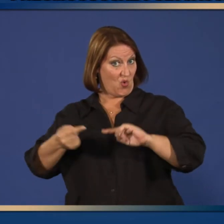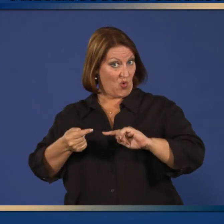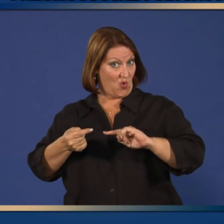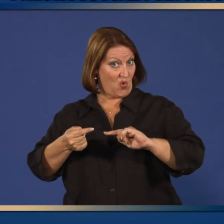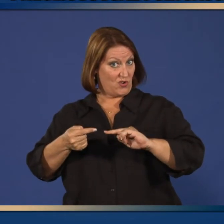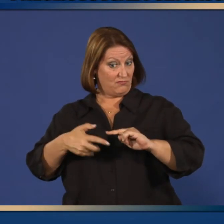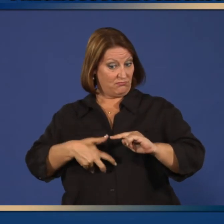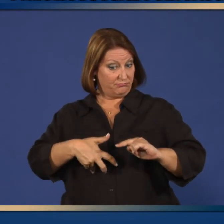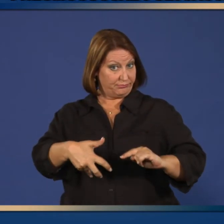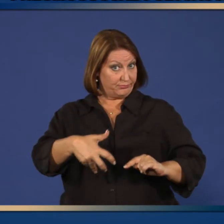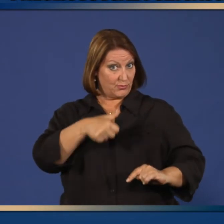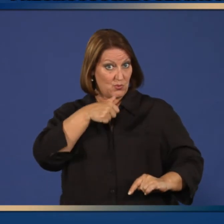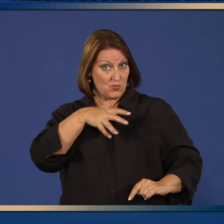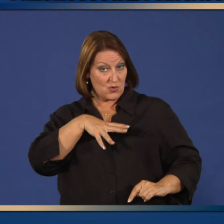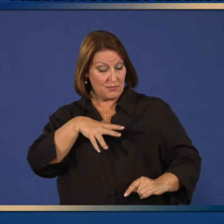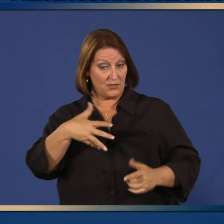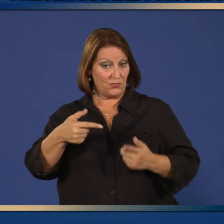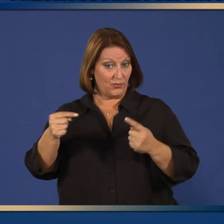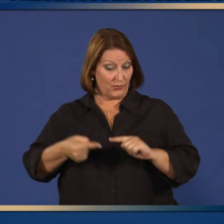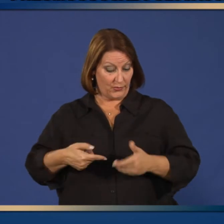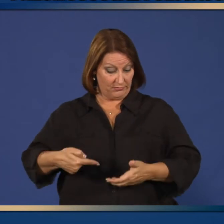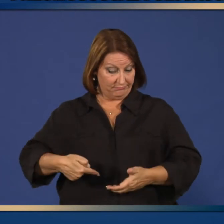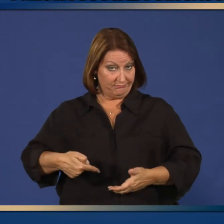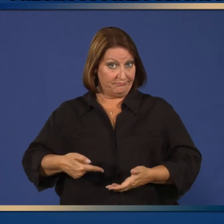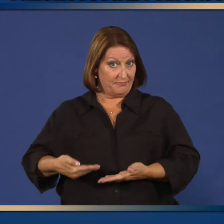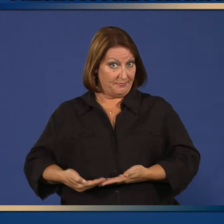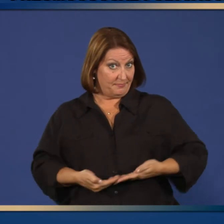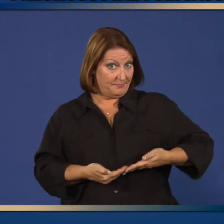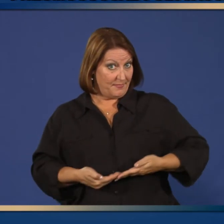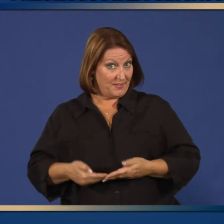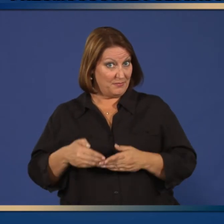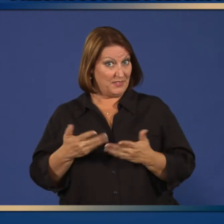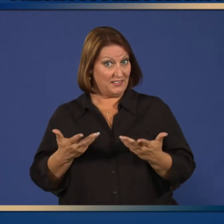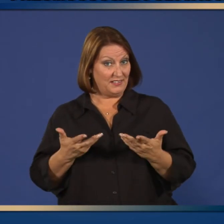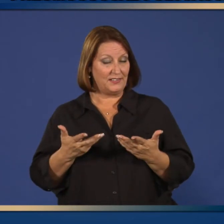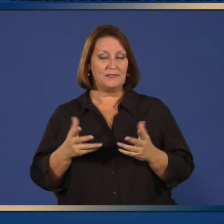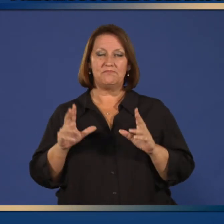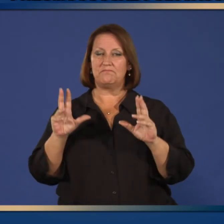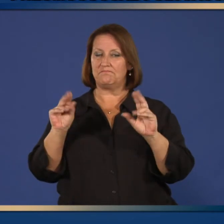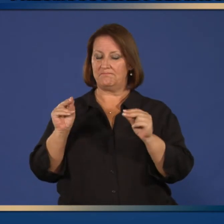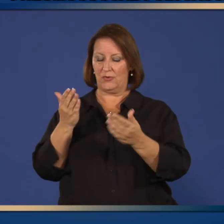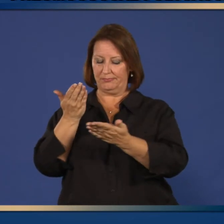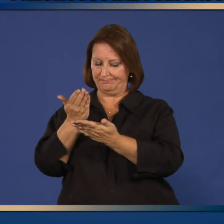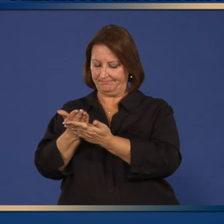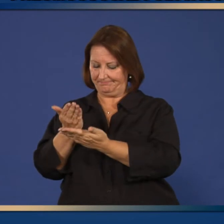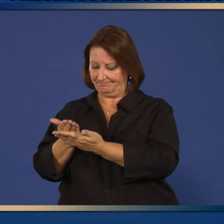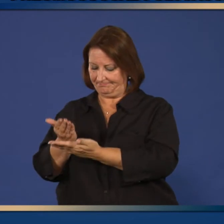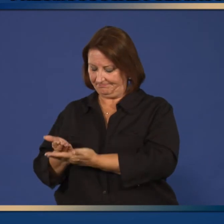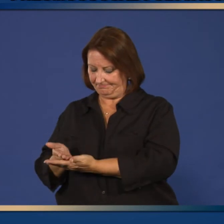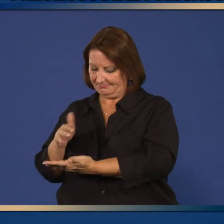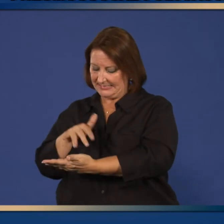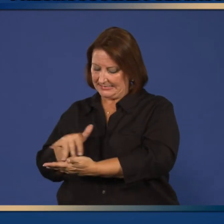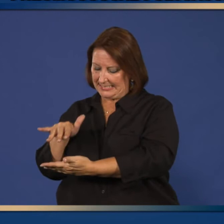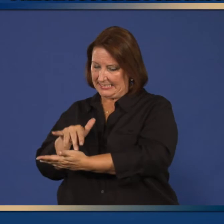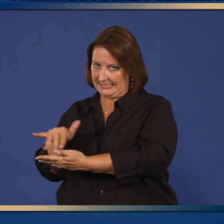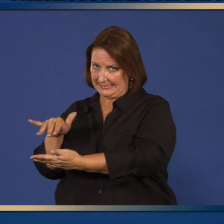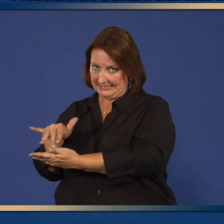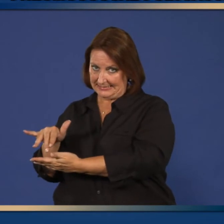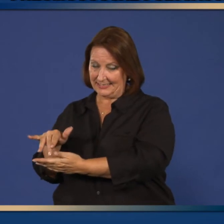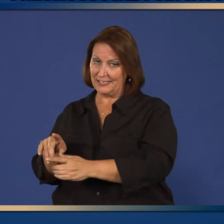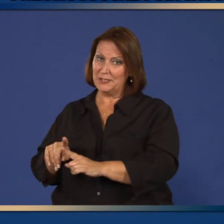woman or to her fetus, as a precaution, women